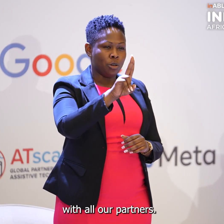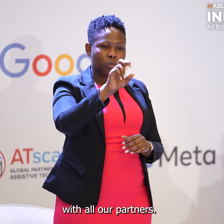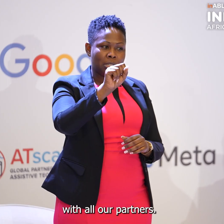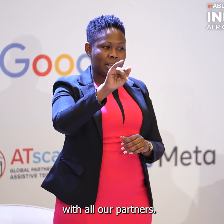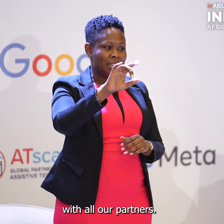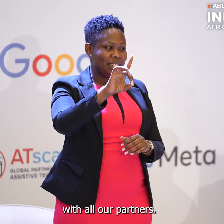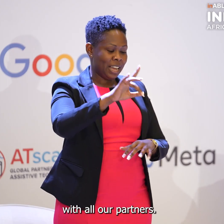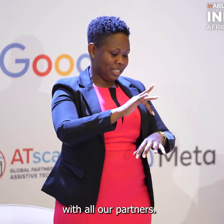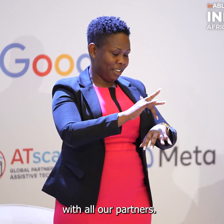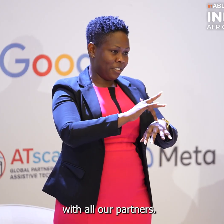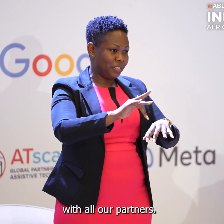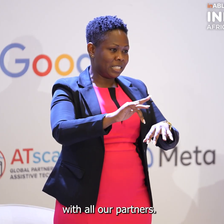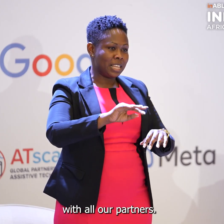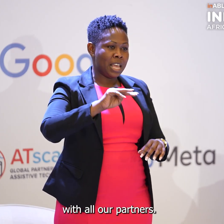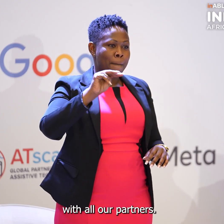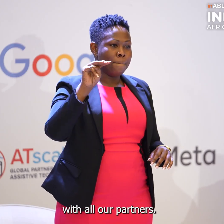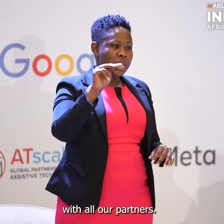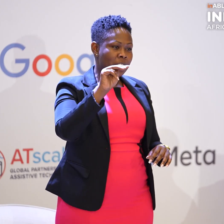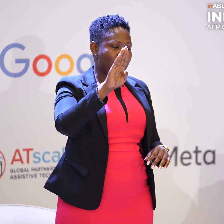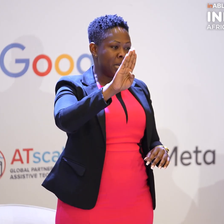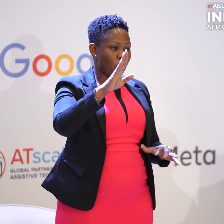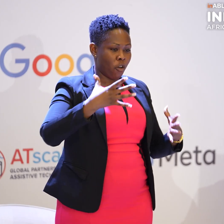unifyingly with our partners.